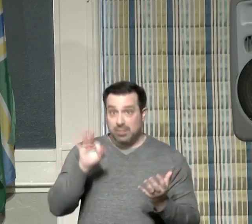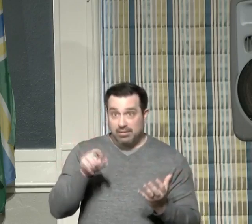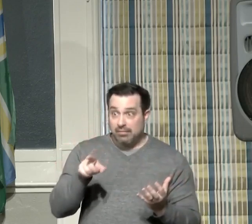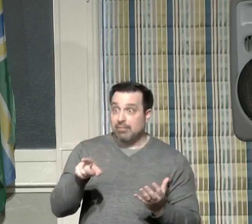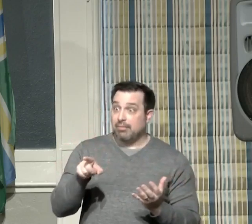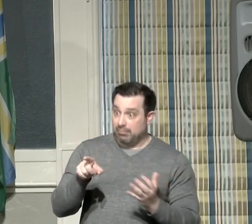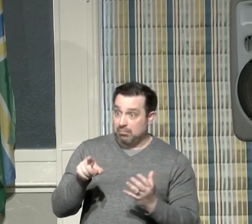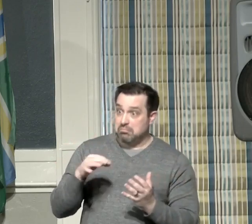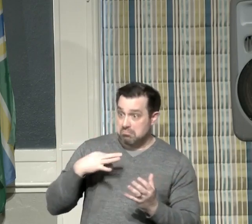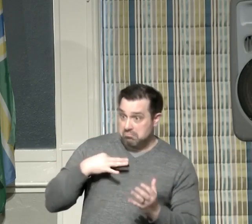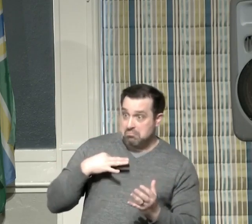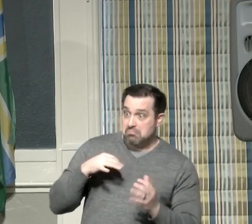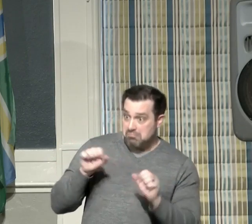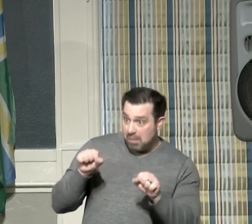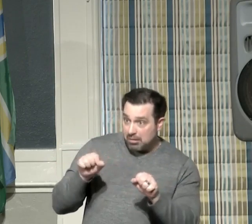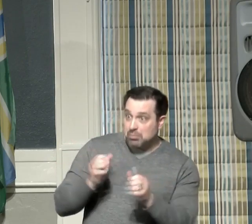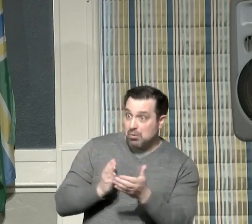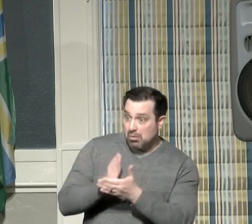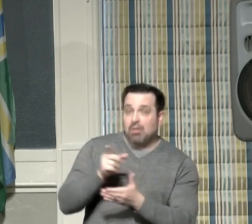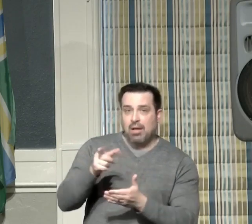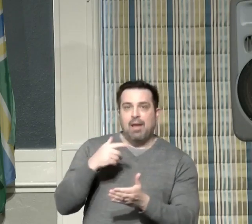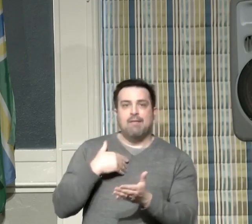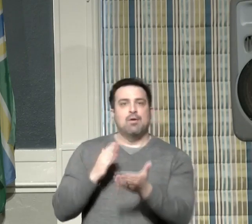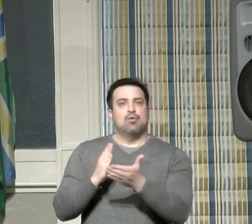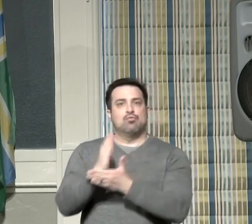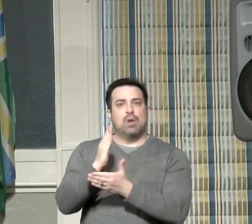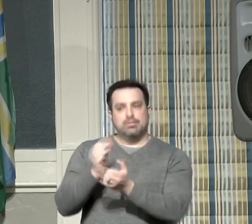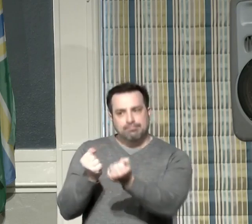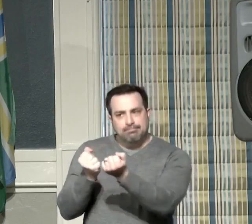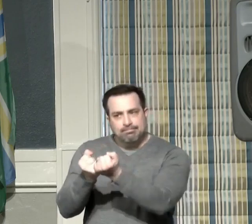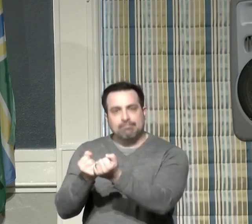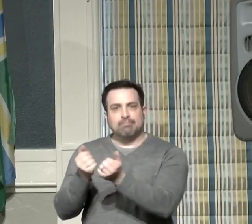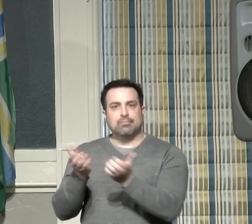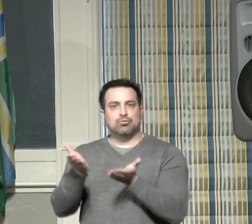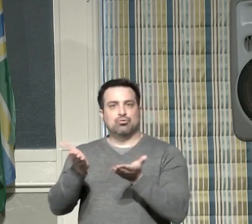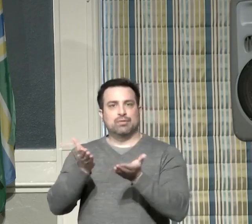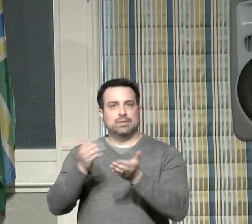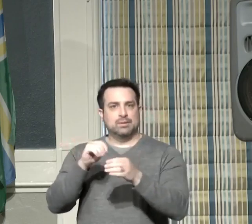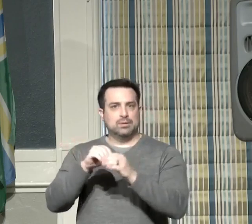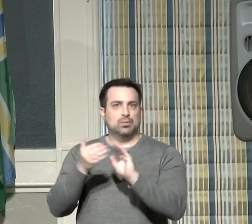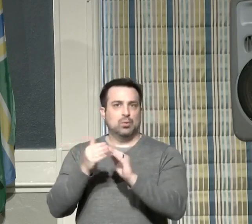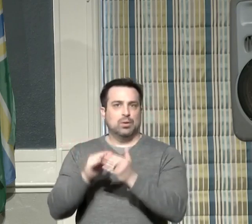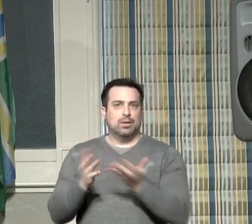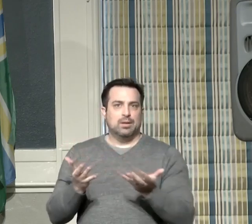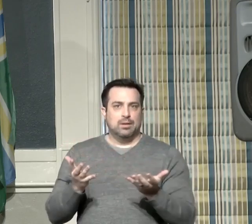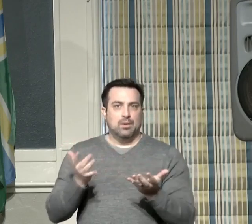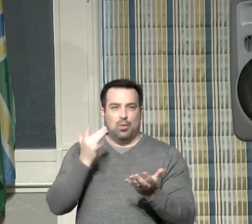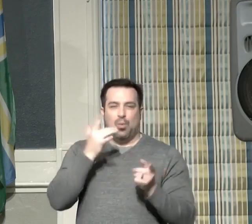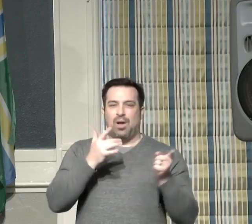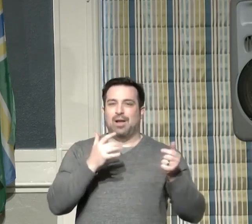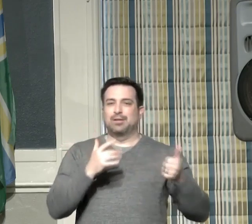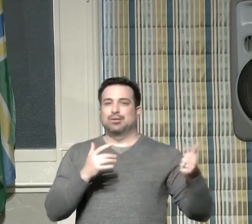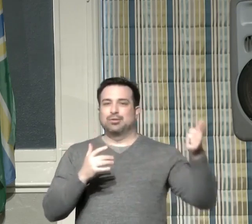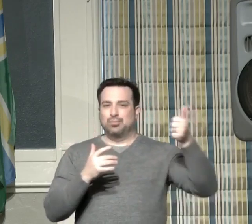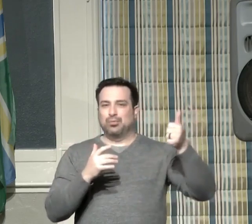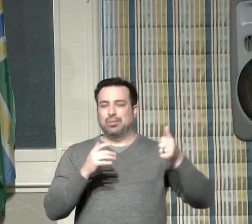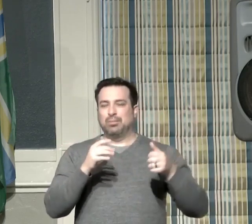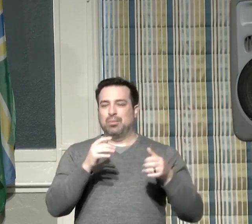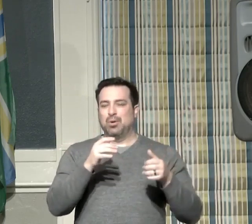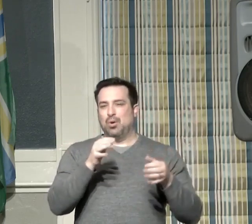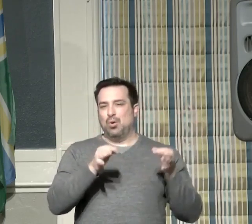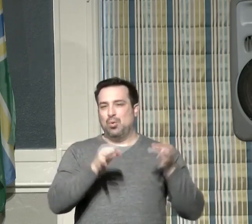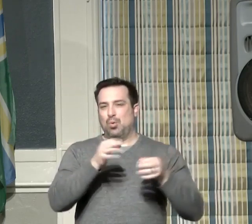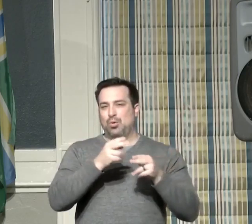be eligible, they had a right to services in the community as a result of a Supreme Court case called the Olmstead